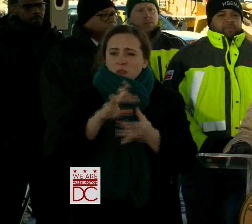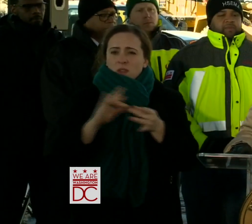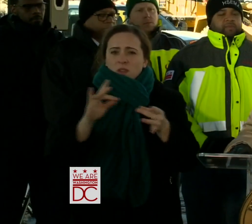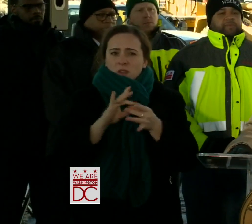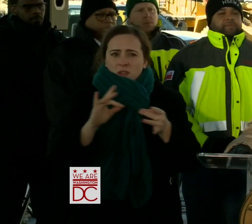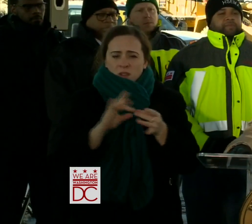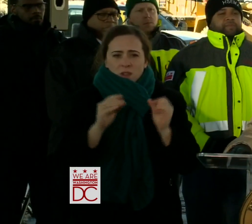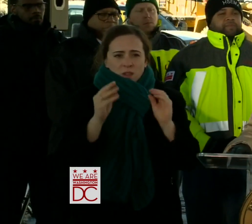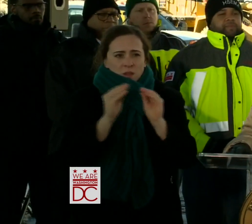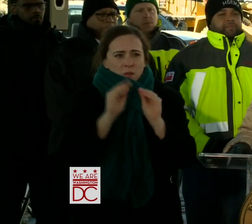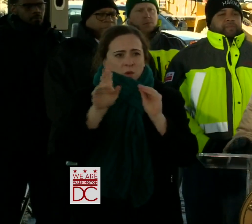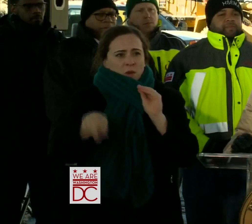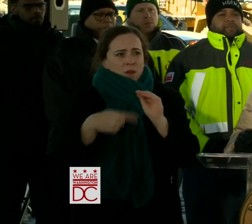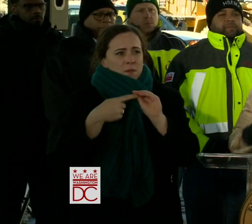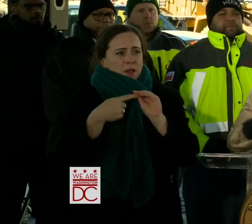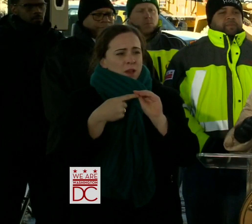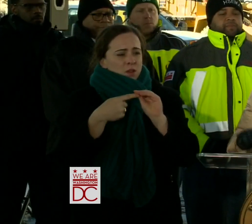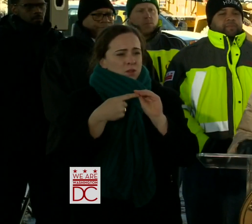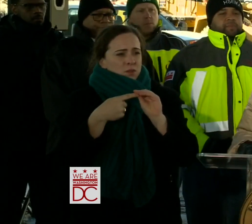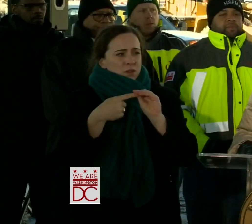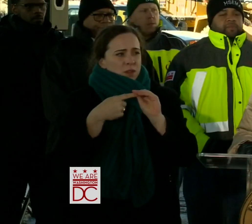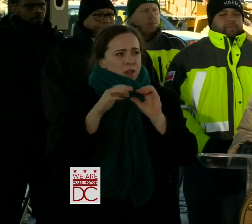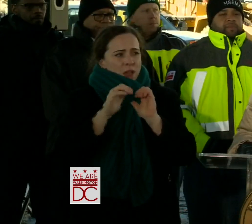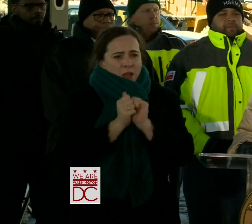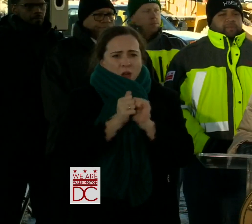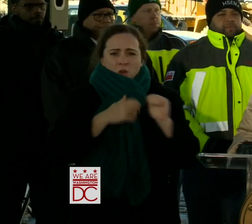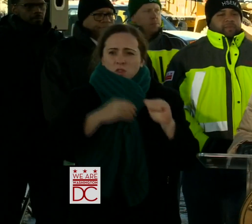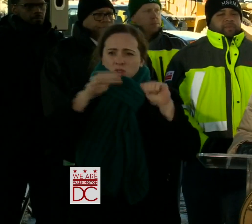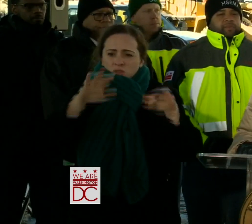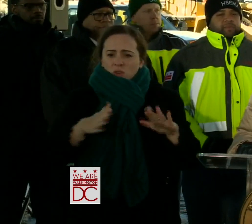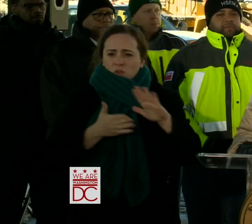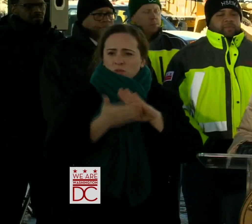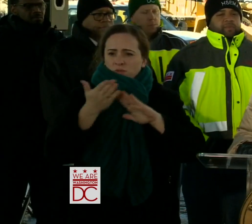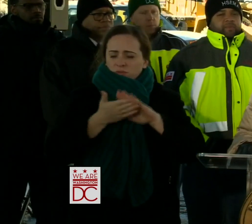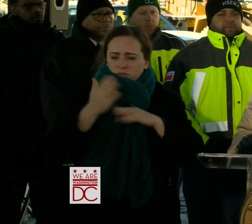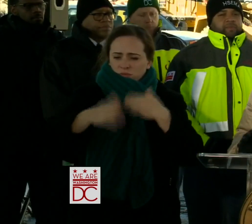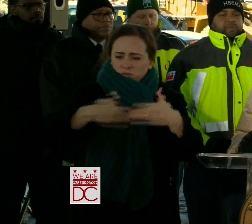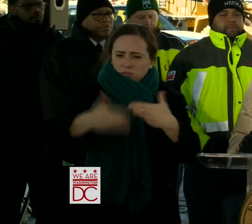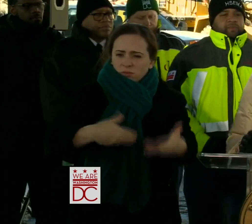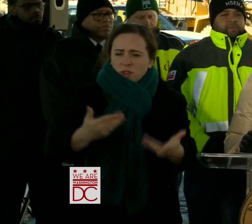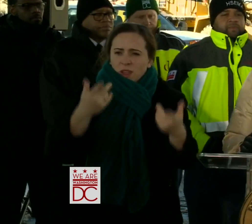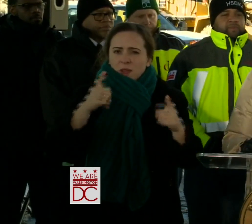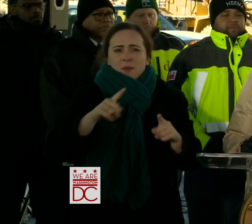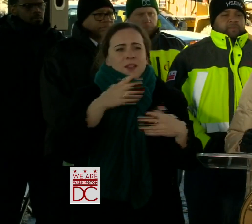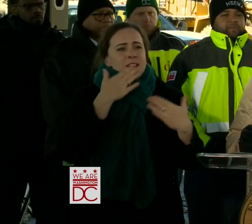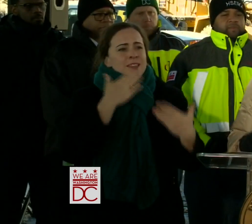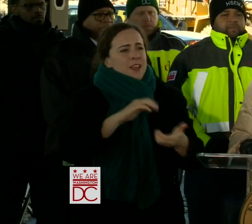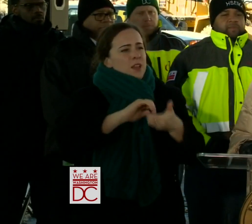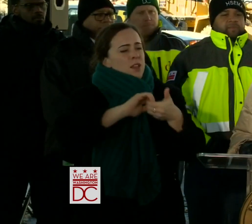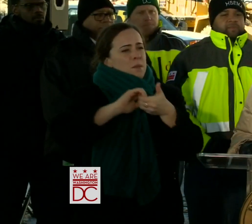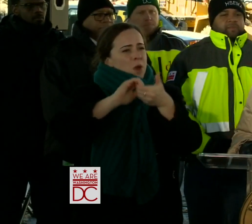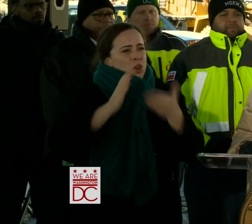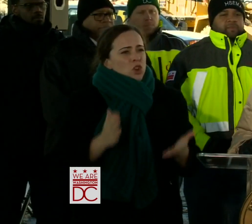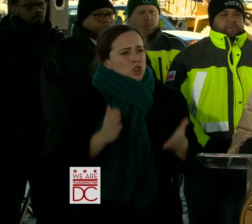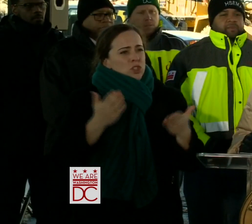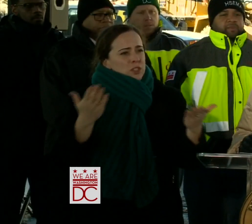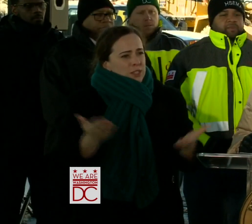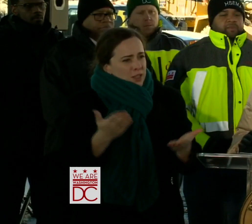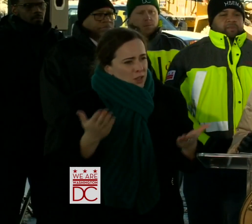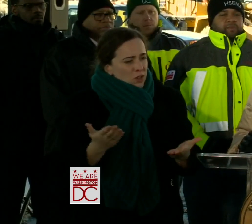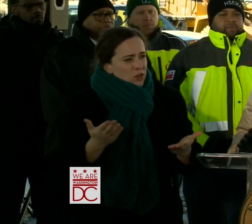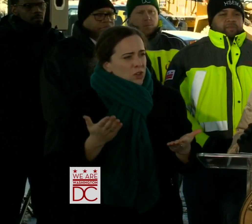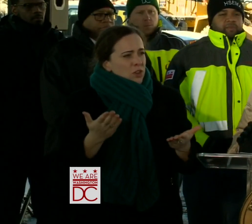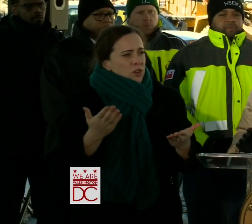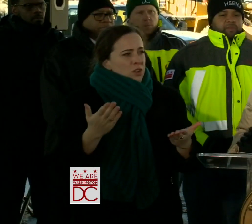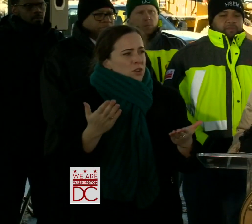more specifically about how the snow operations are being deployed. I want to thank our partners who are here.